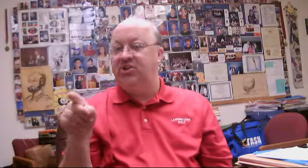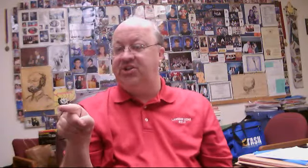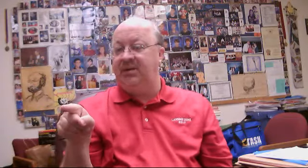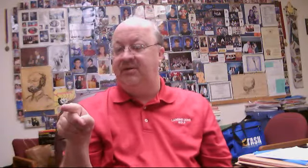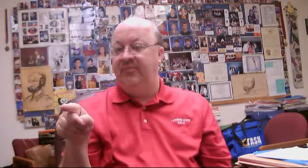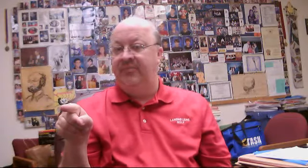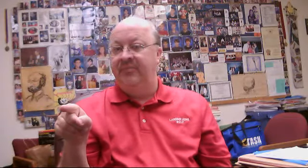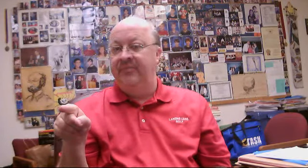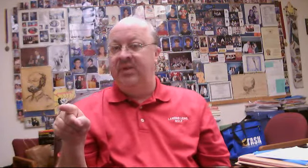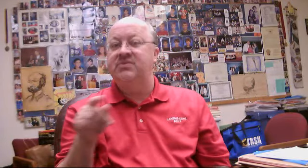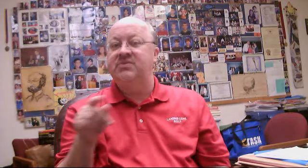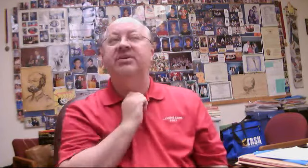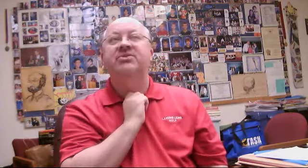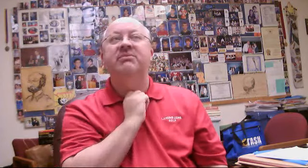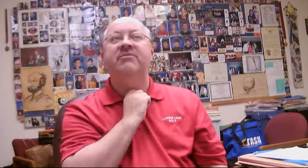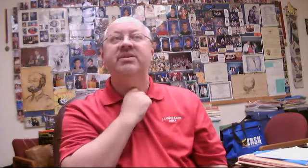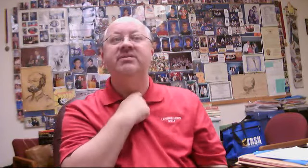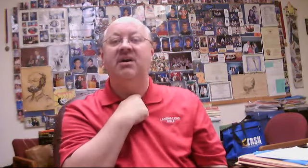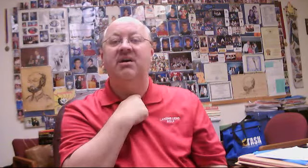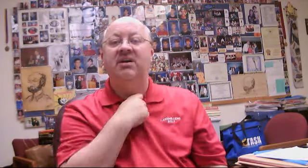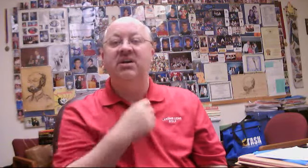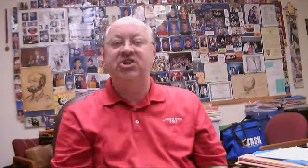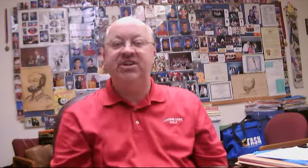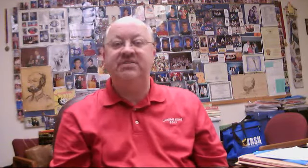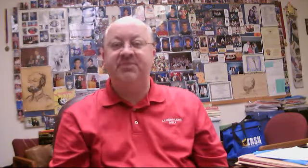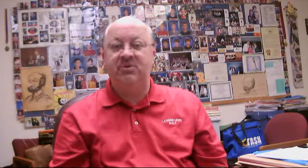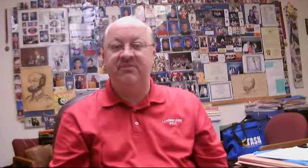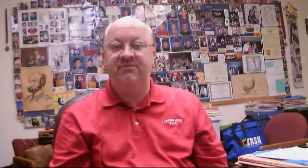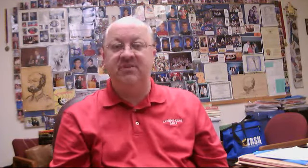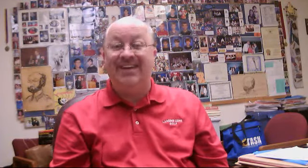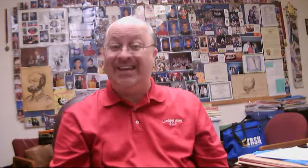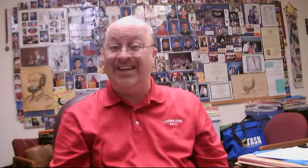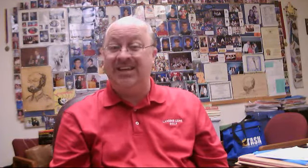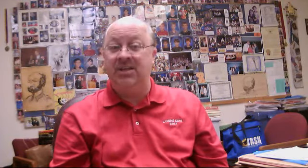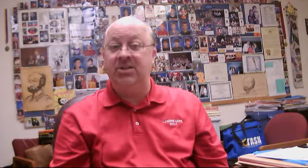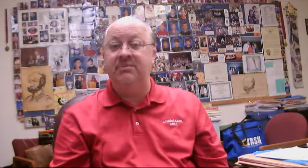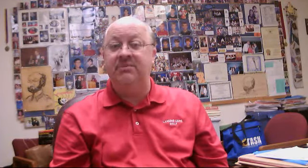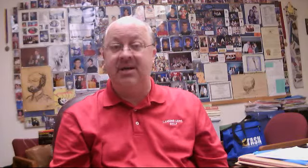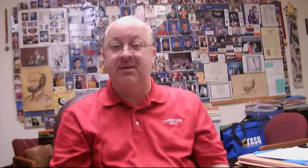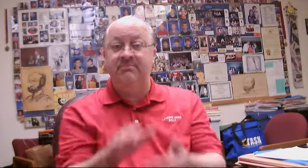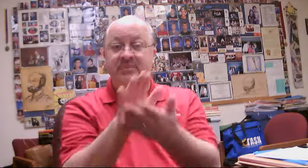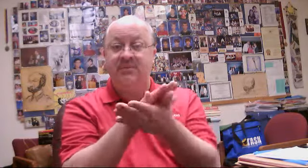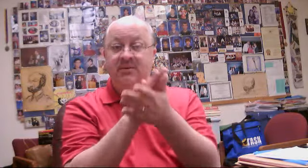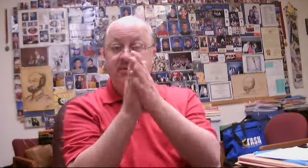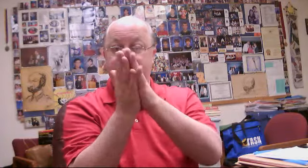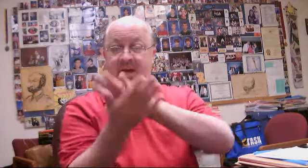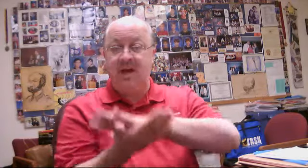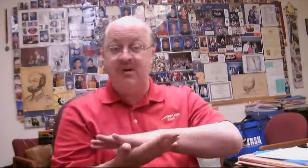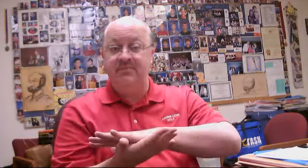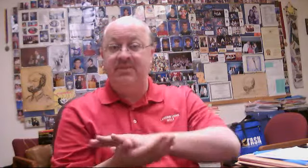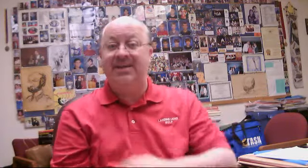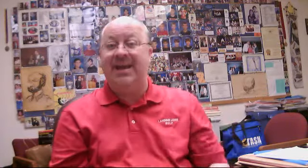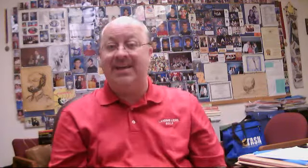she. So when I turn my voice off, she's beautiful in English becomes in